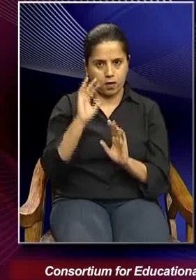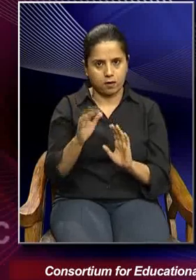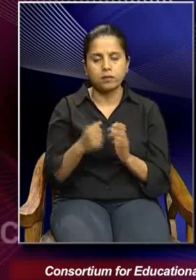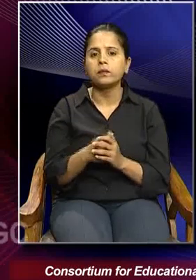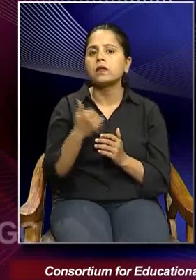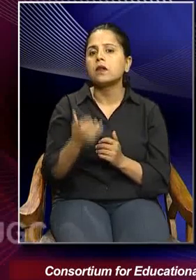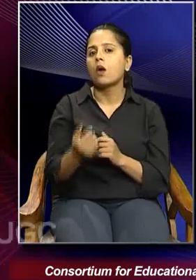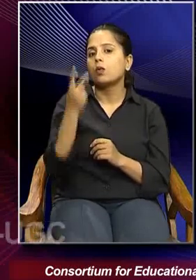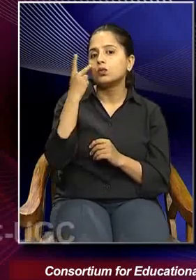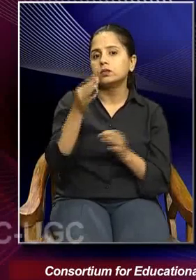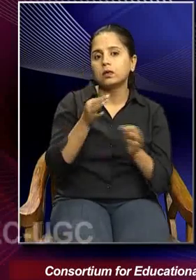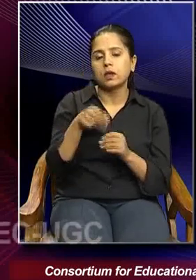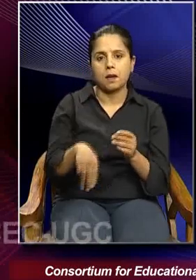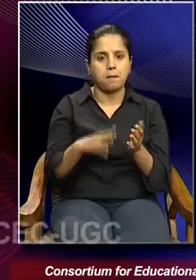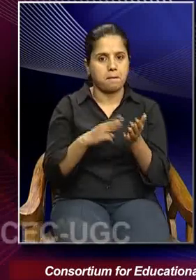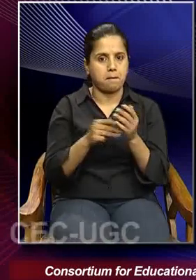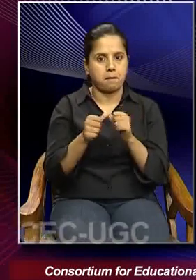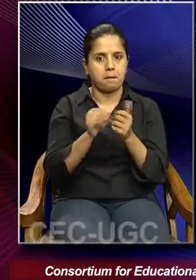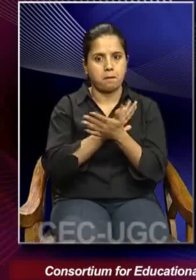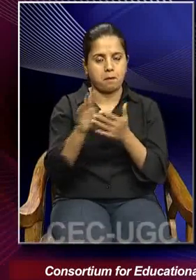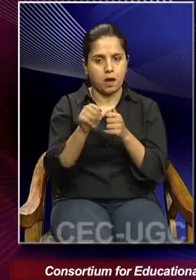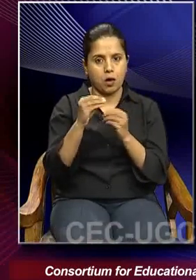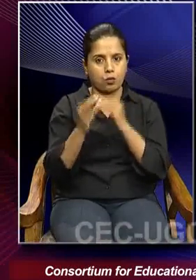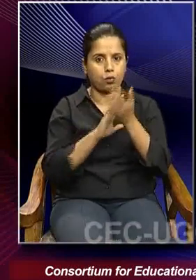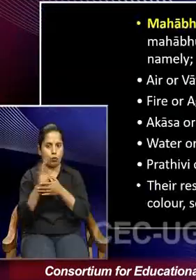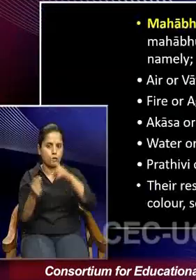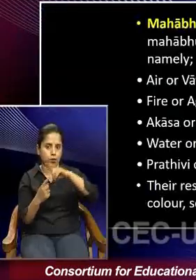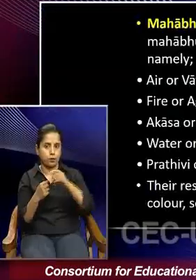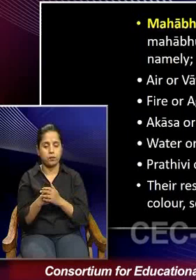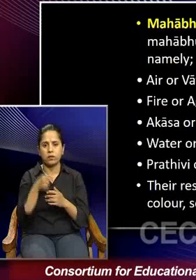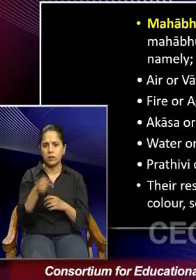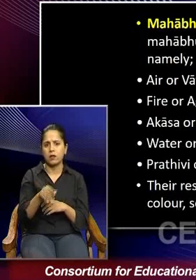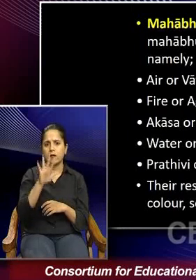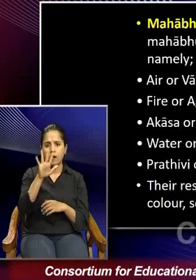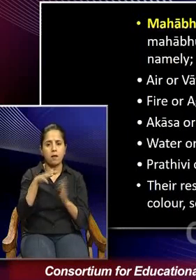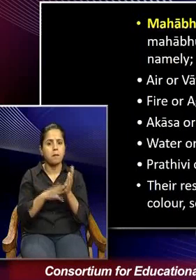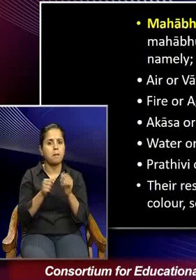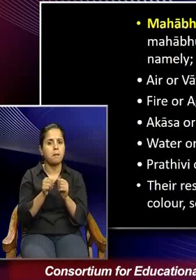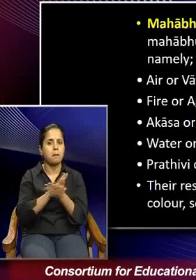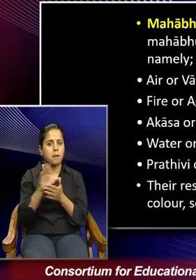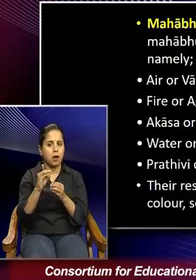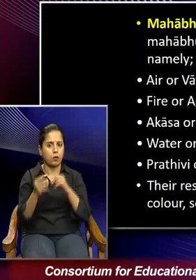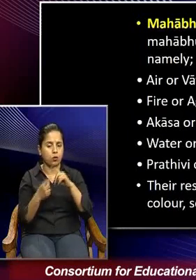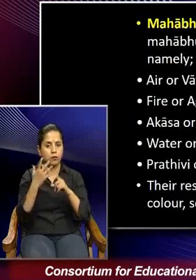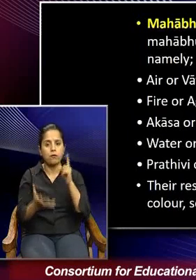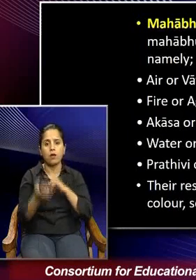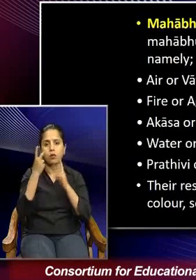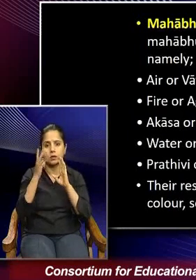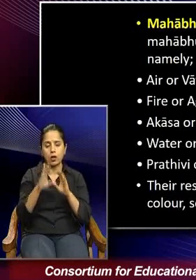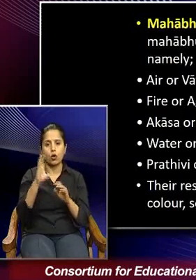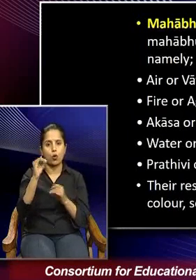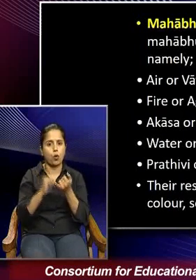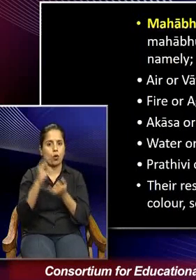Coming now to Mahabhutas. There are 5 Mahabhuts found in the